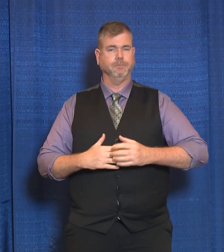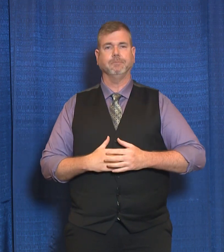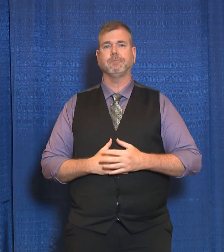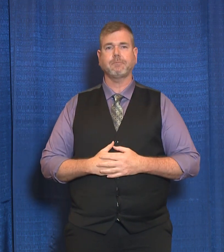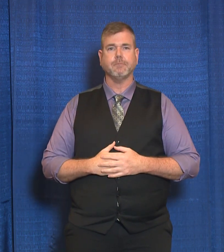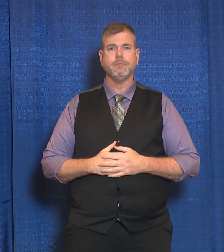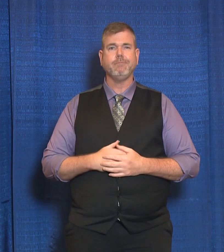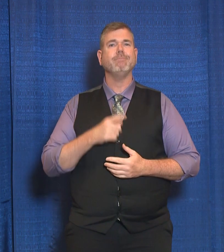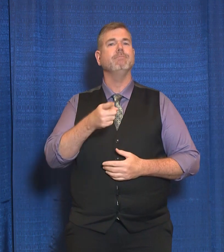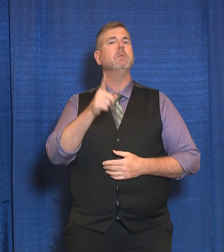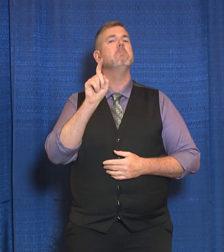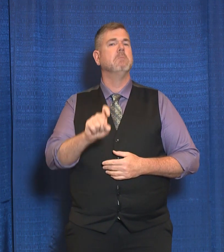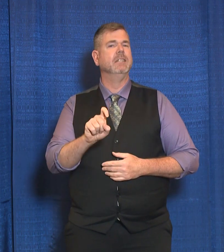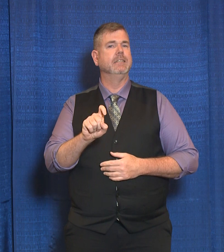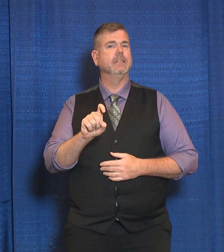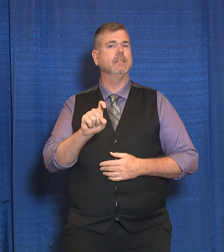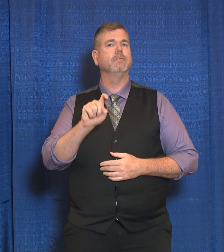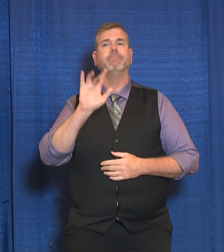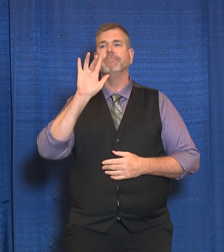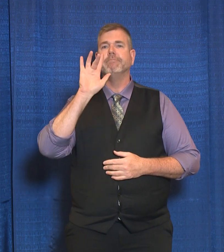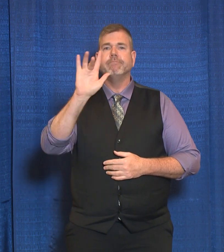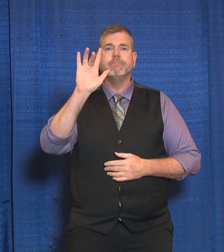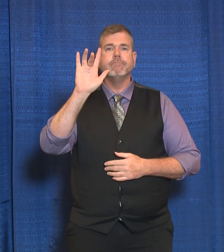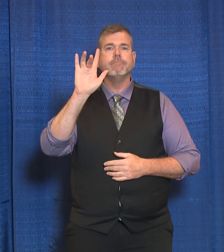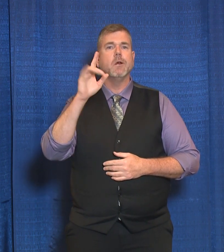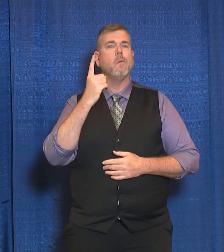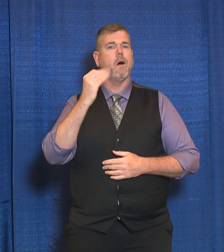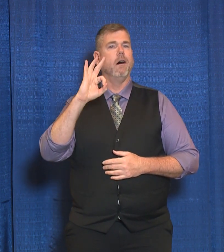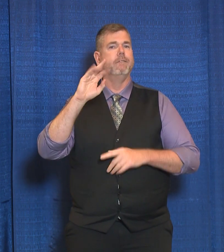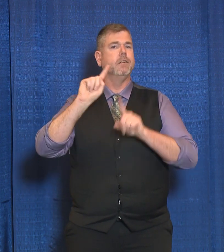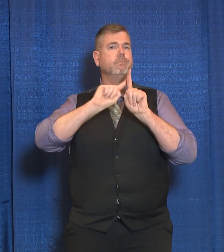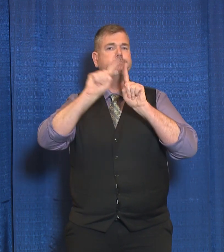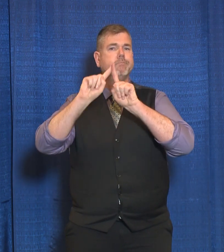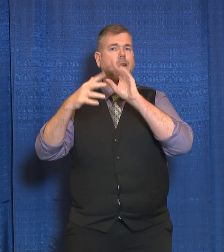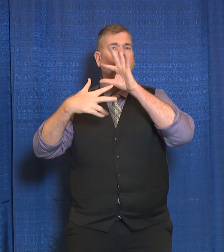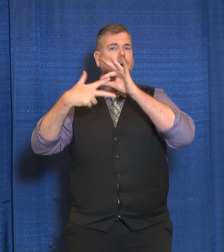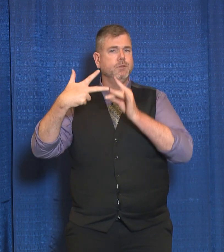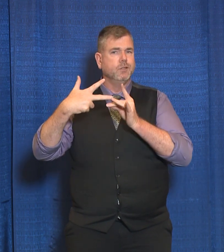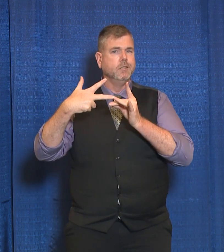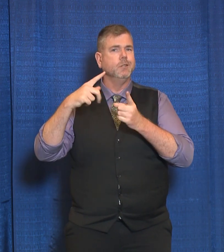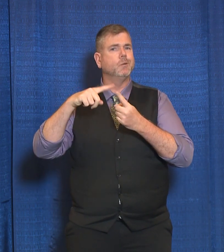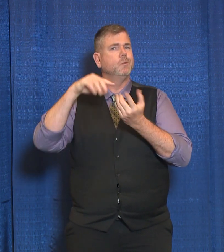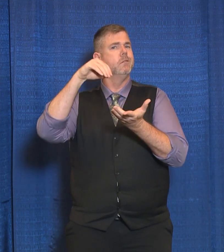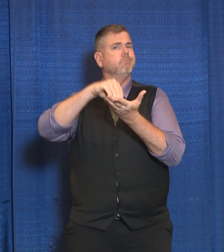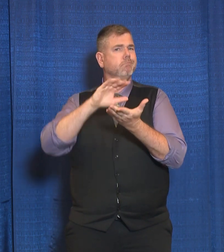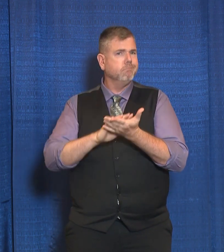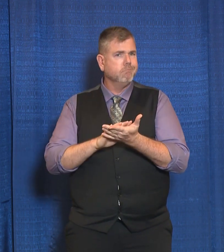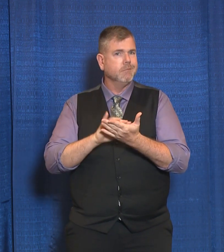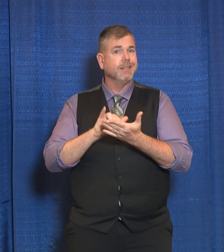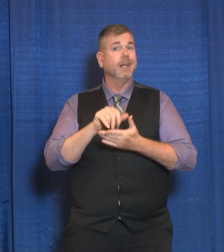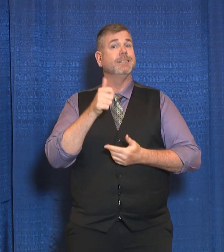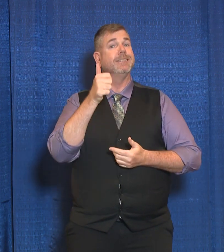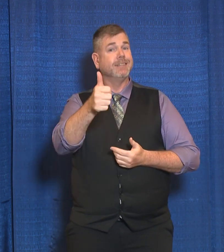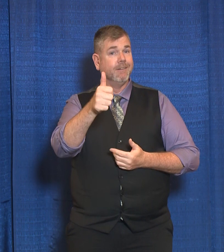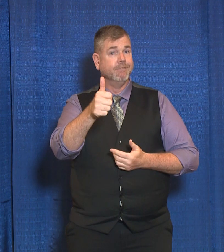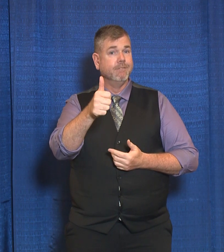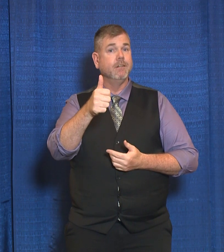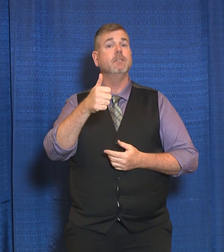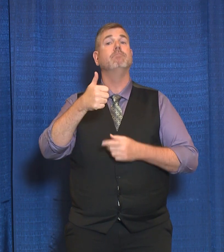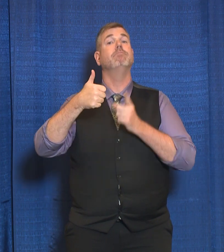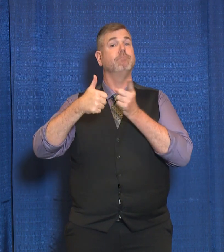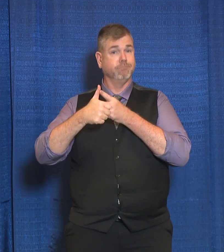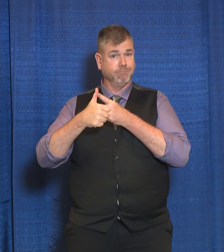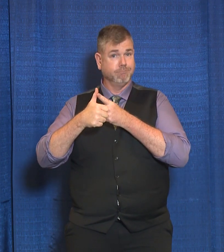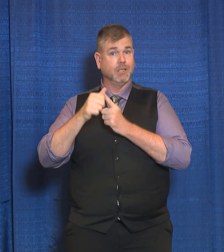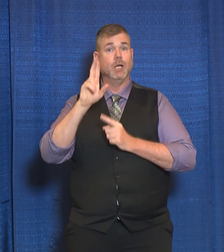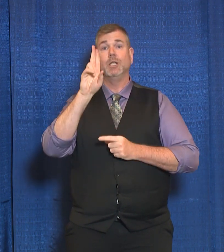Classification. You must select one of the options indicating that you are a U.S. citizen and either a resident of California